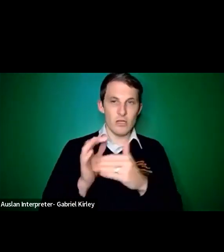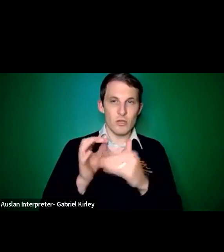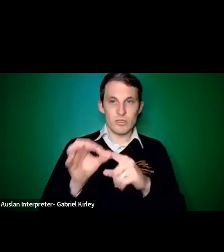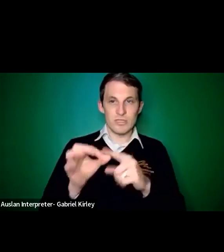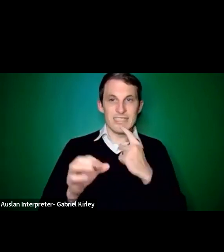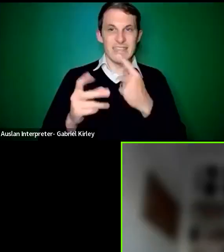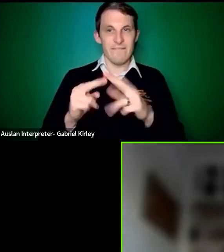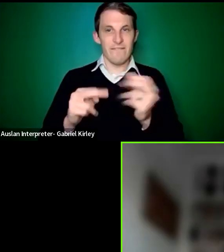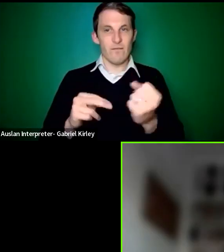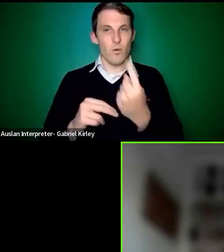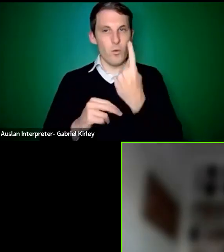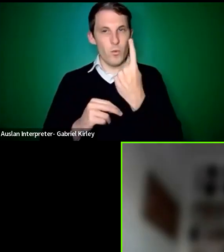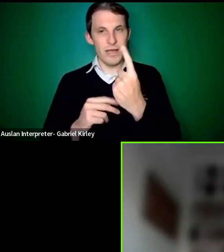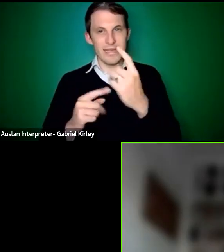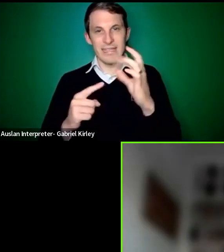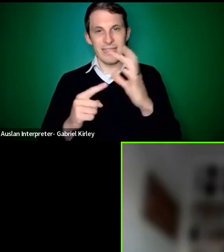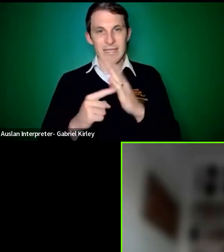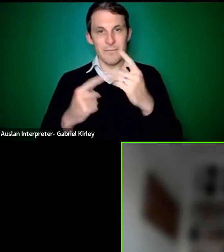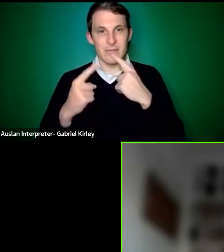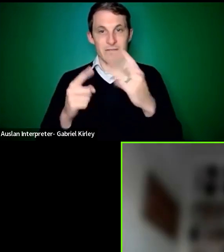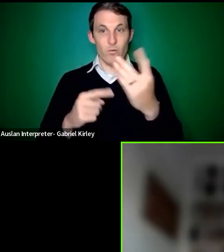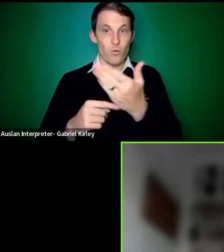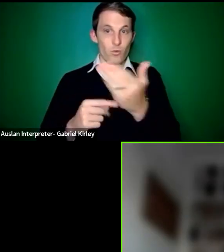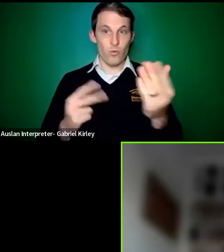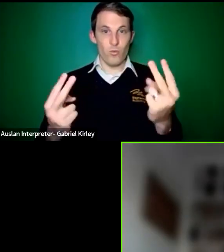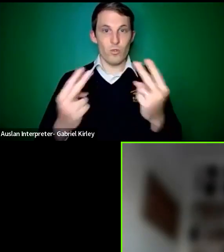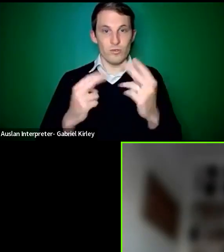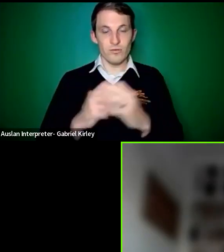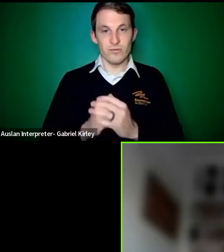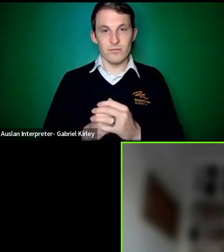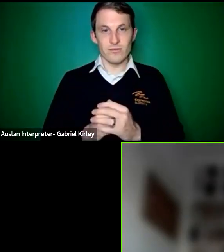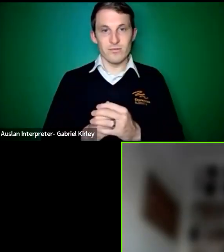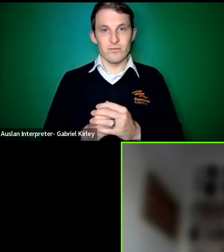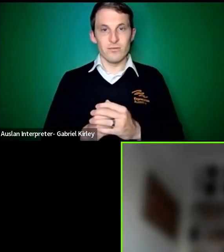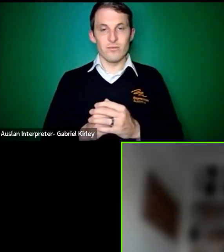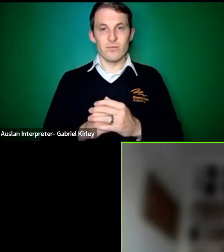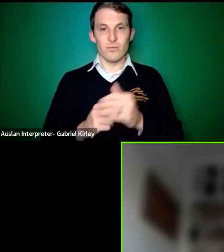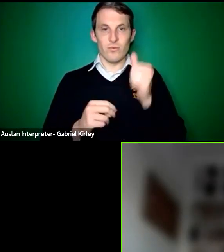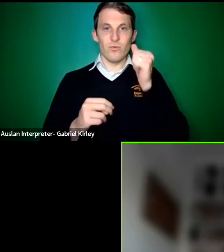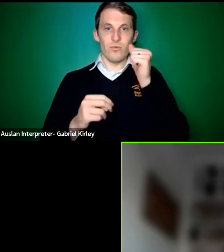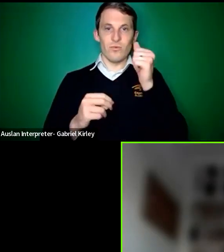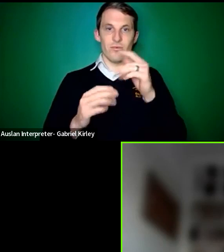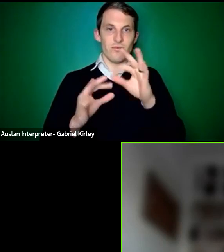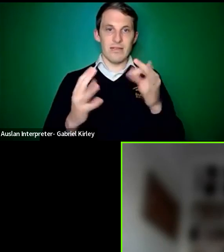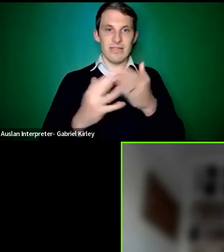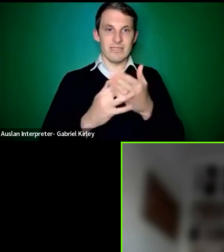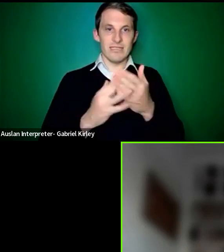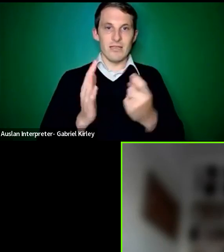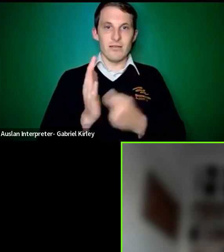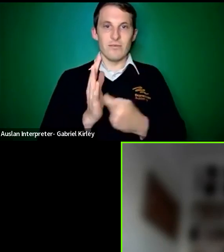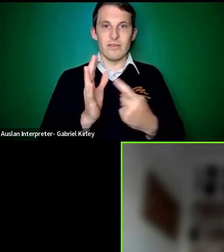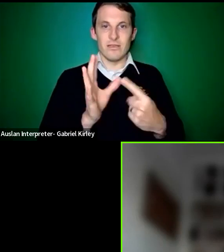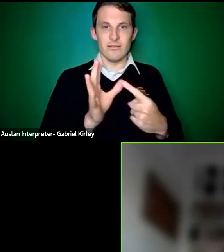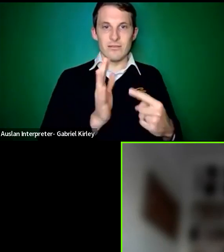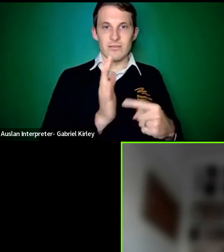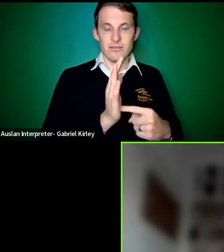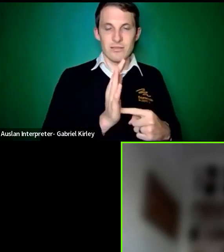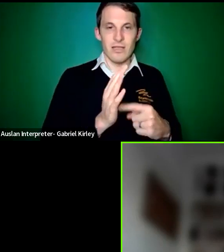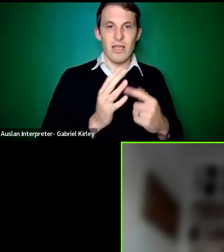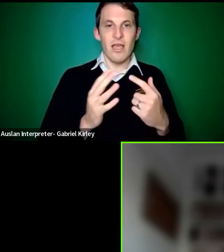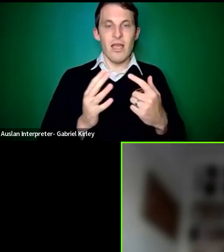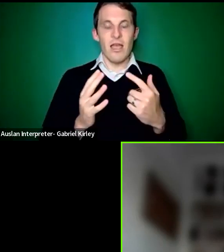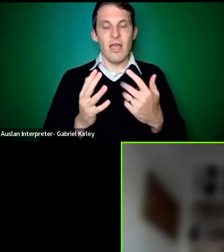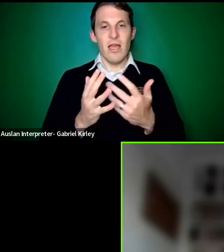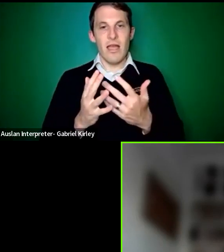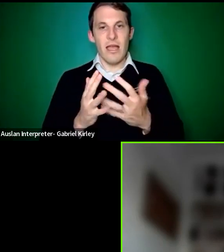key message for our attendees today, especially in the absence of having access to rapid antigen tests, in order to keep ourselves and others